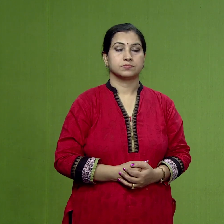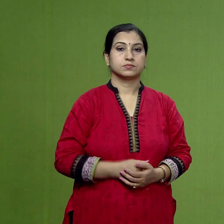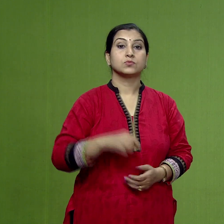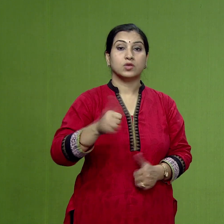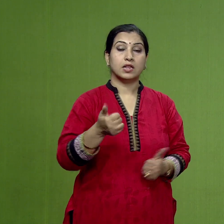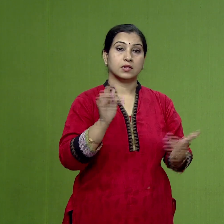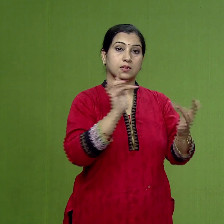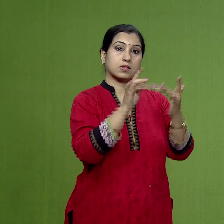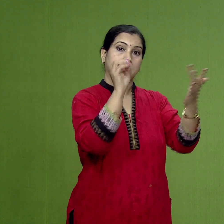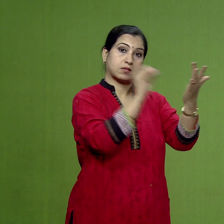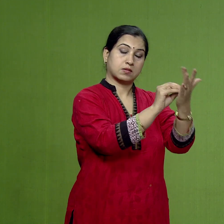you can log us on to